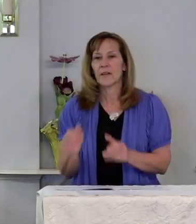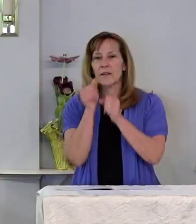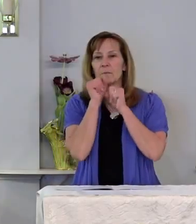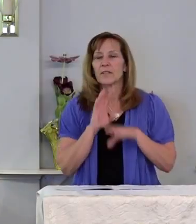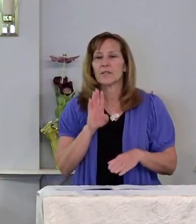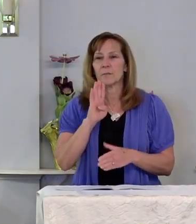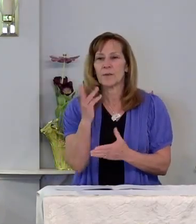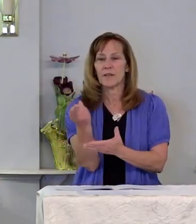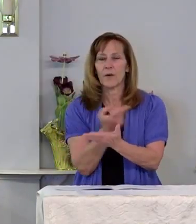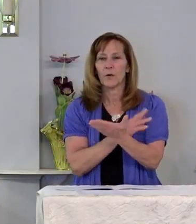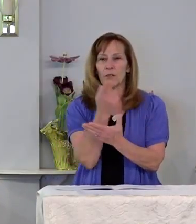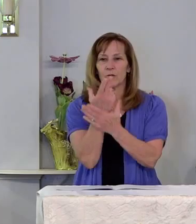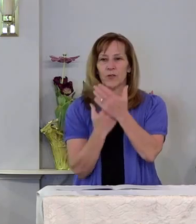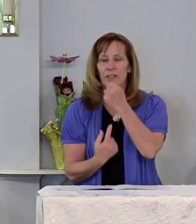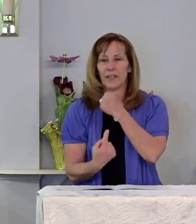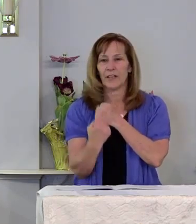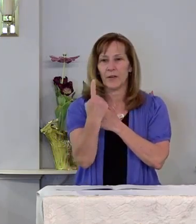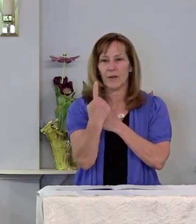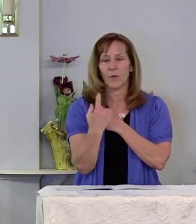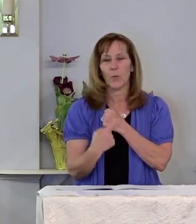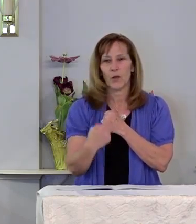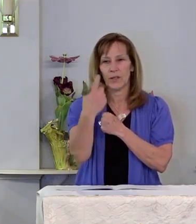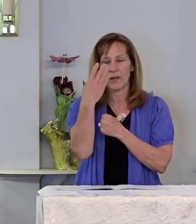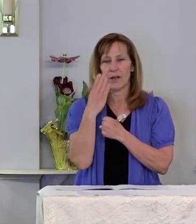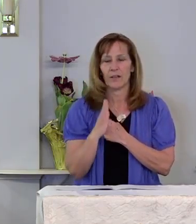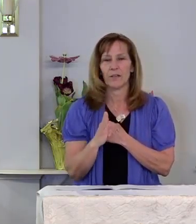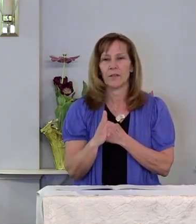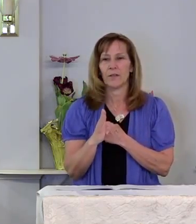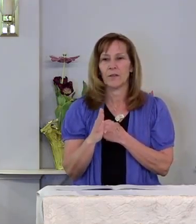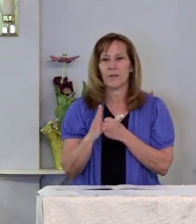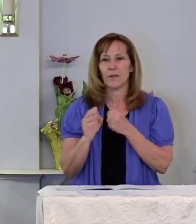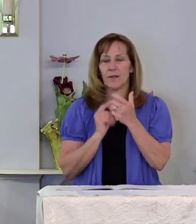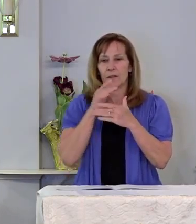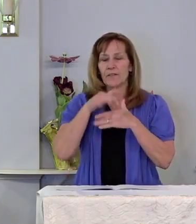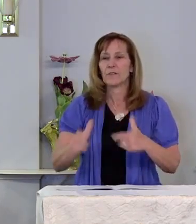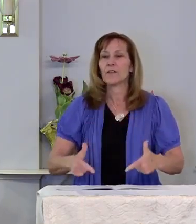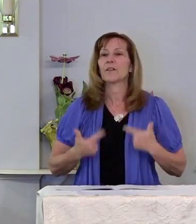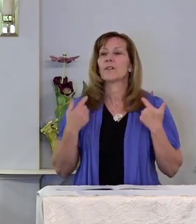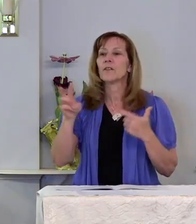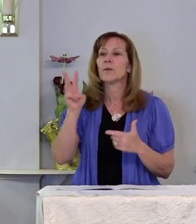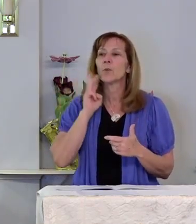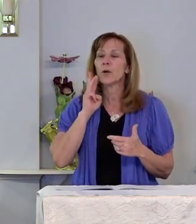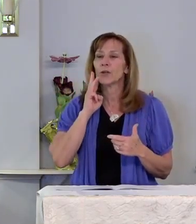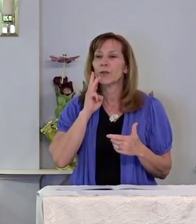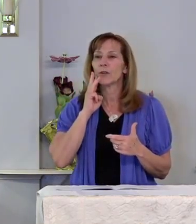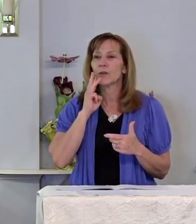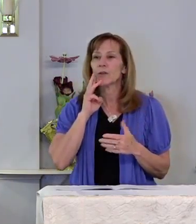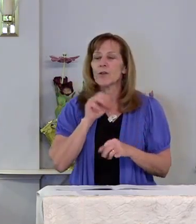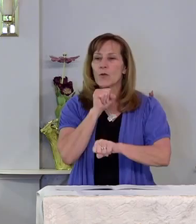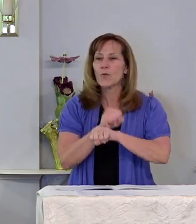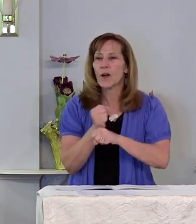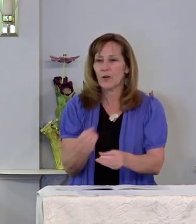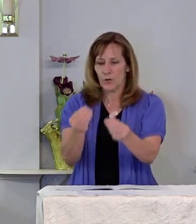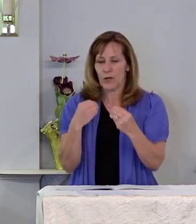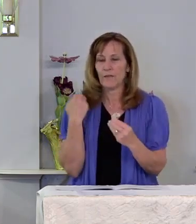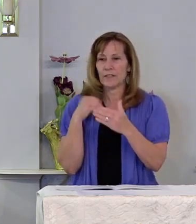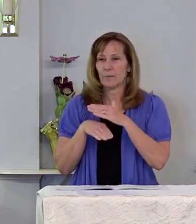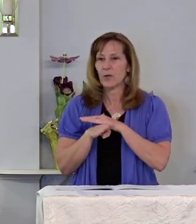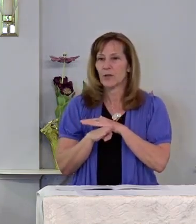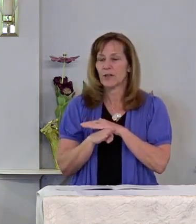Blessed be the Holy Trinity, one God, the fountain of living water, the rock who gave us